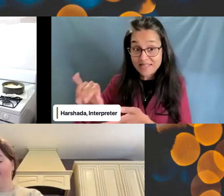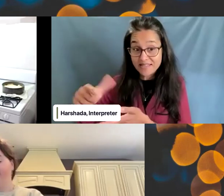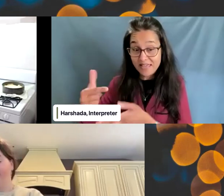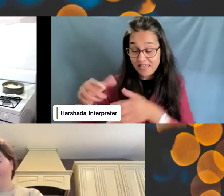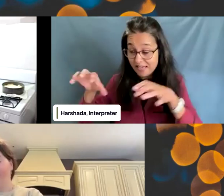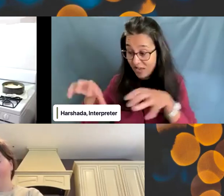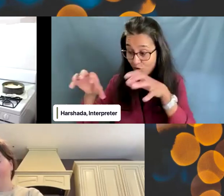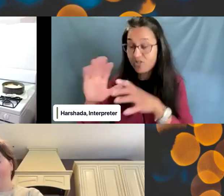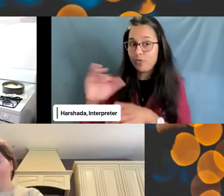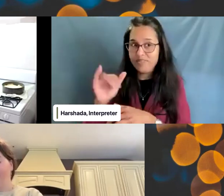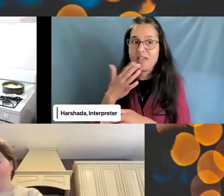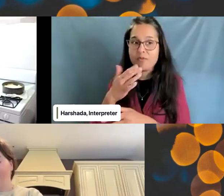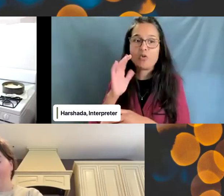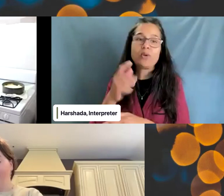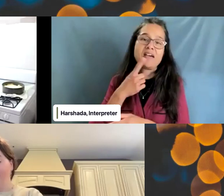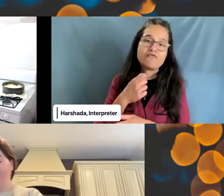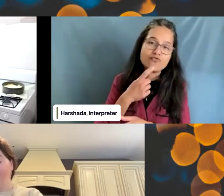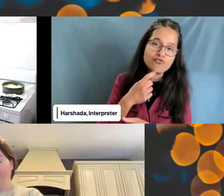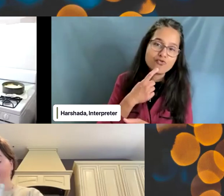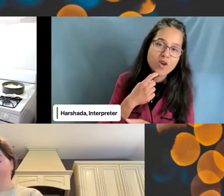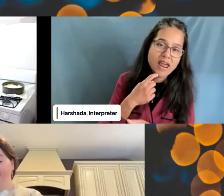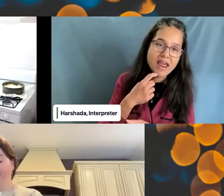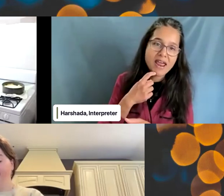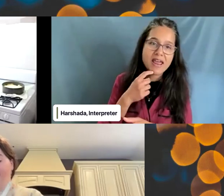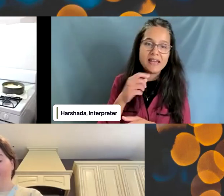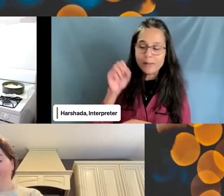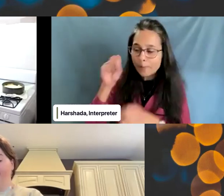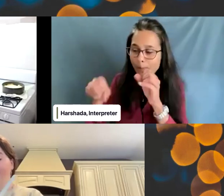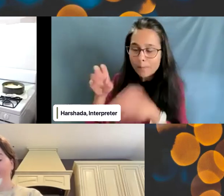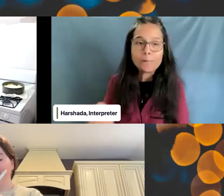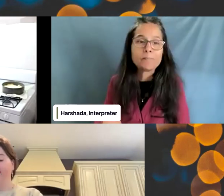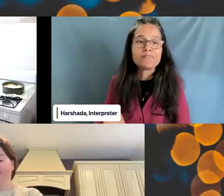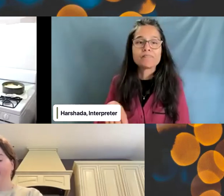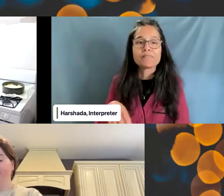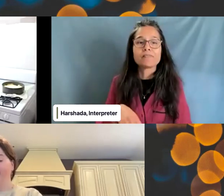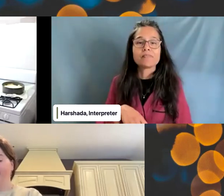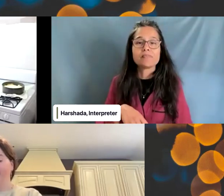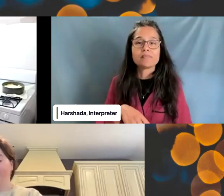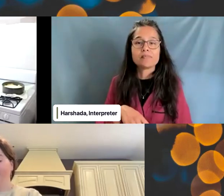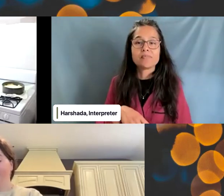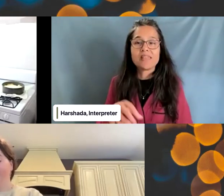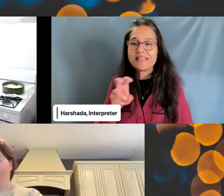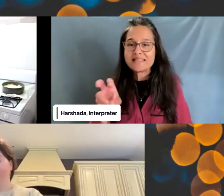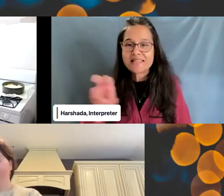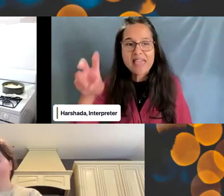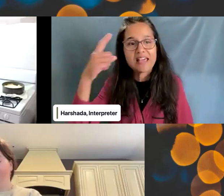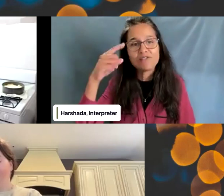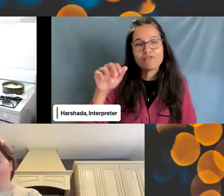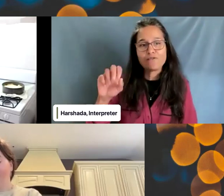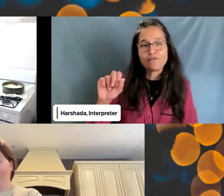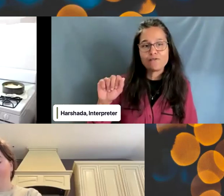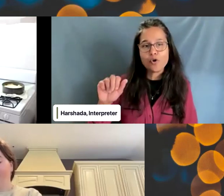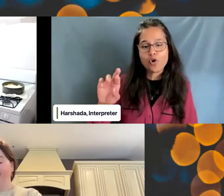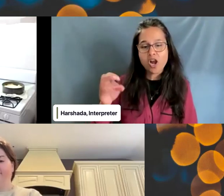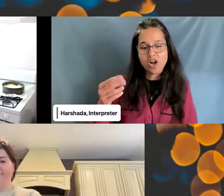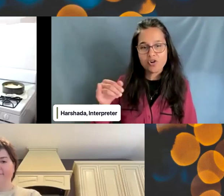And then there'd be some red for Zhang. There'd be a snake for Archie. And one of the pieces will have a razor blade